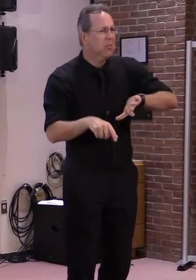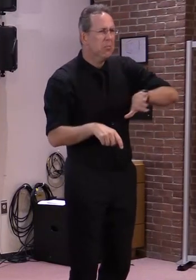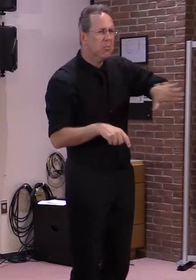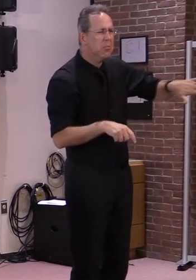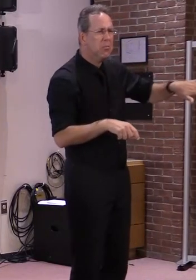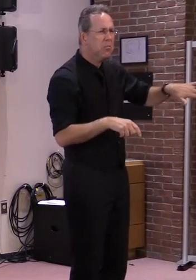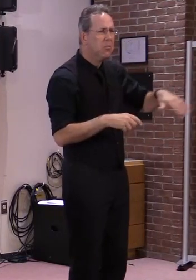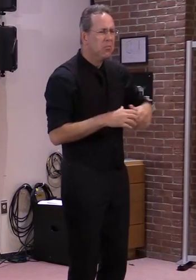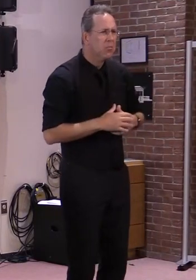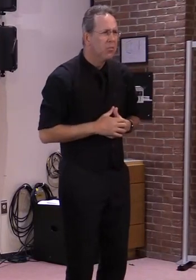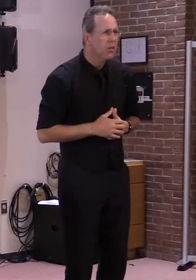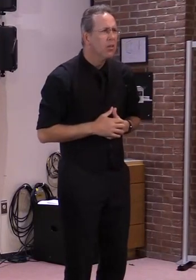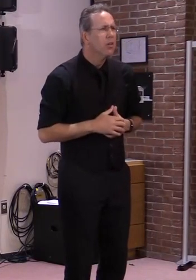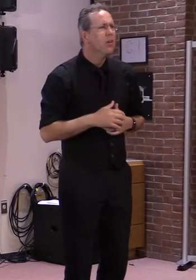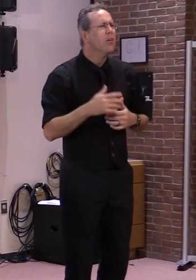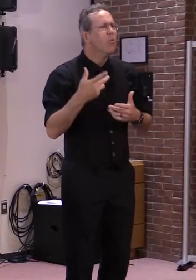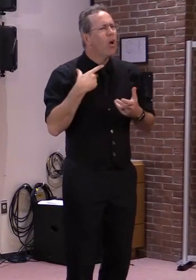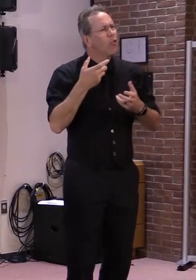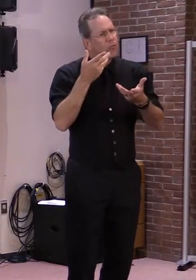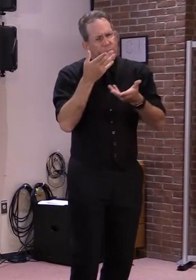issues on a